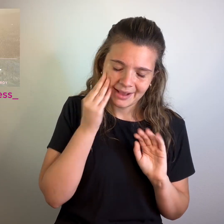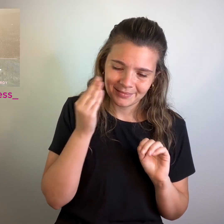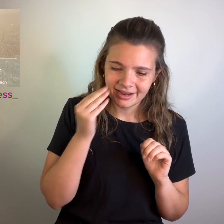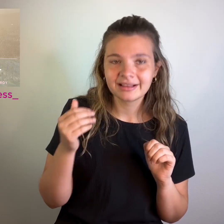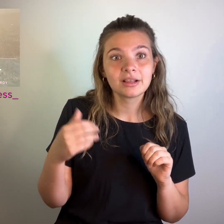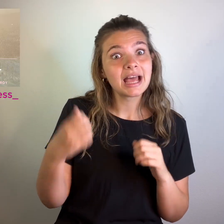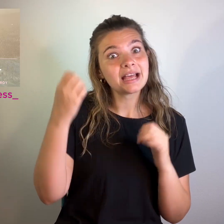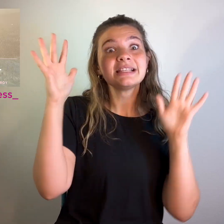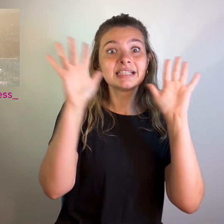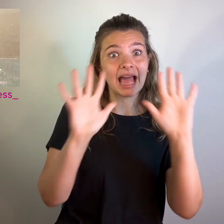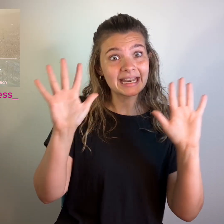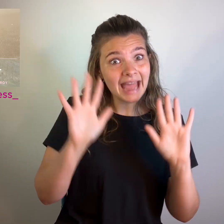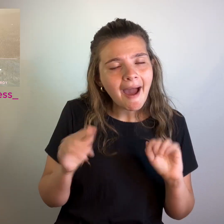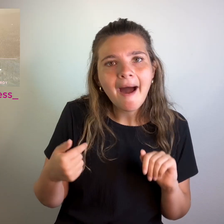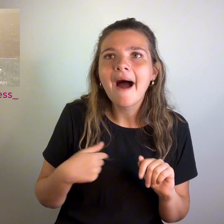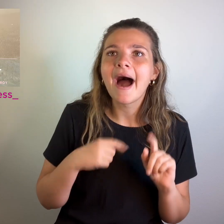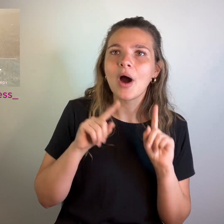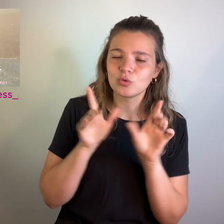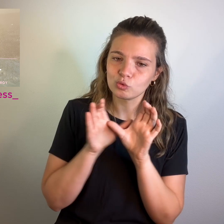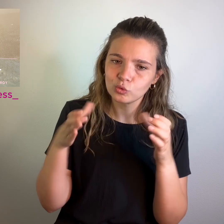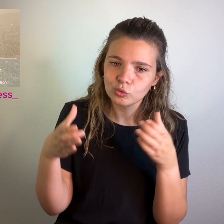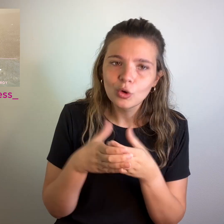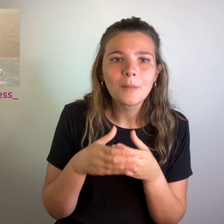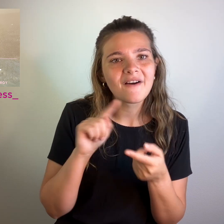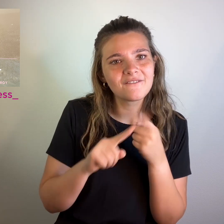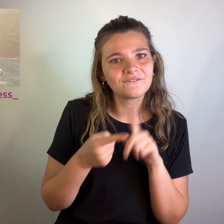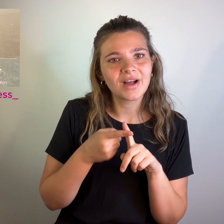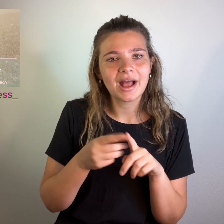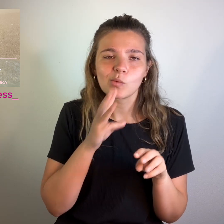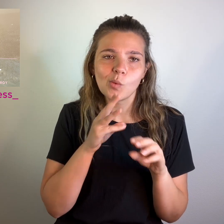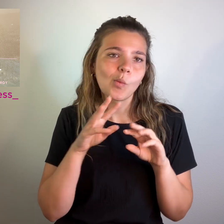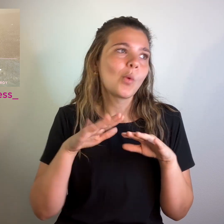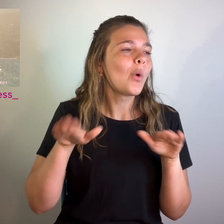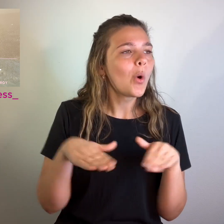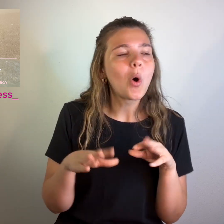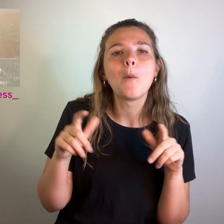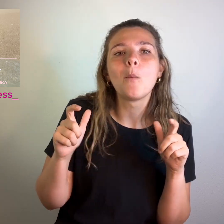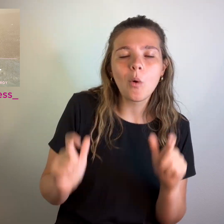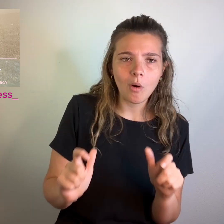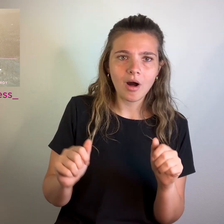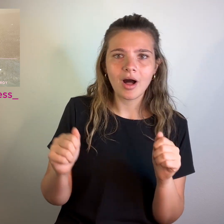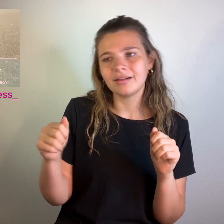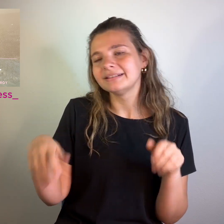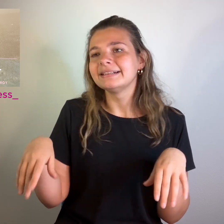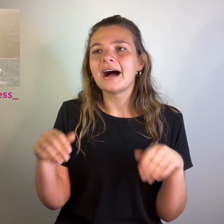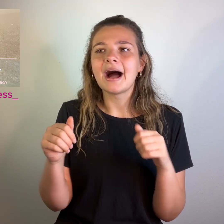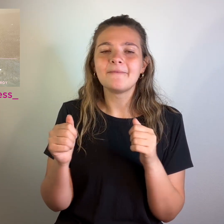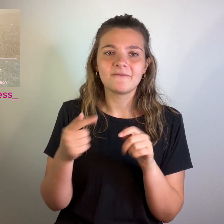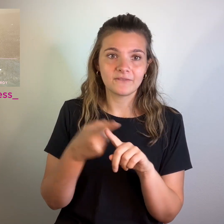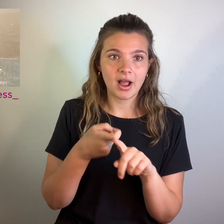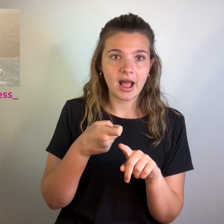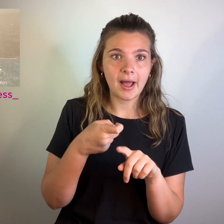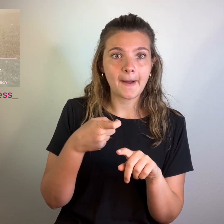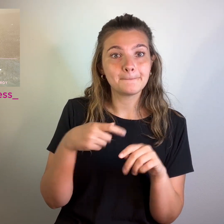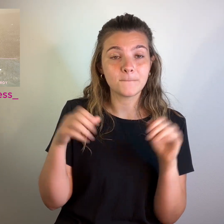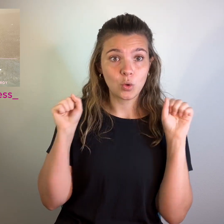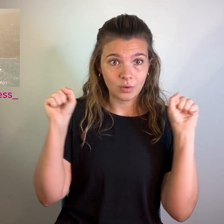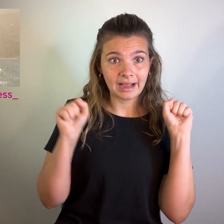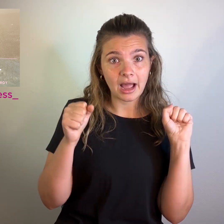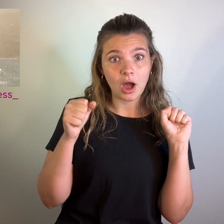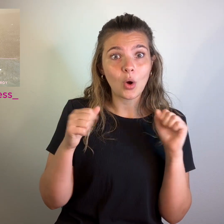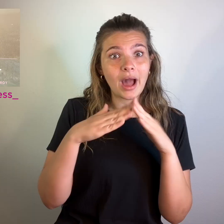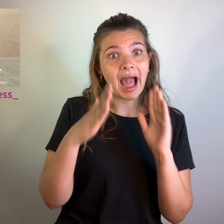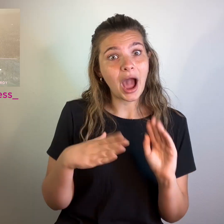like, we always say after, we're like, that was just exactly what I needed. Like, I'm just so fucking grateful for you. So let this be